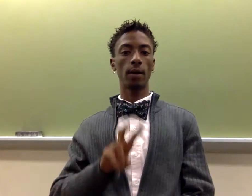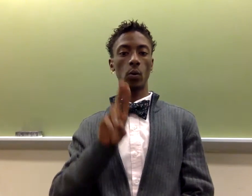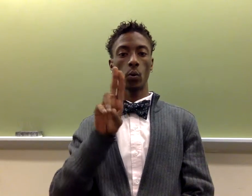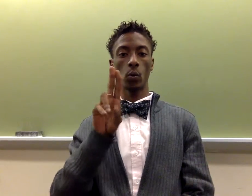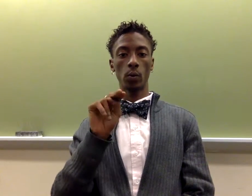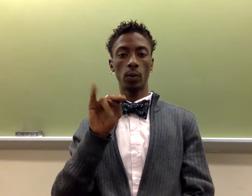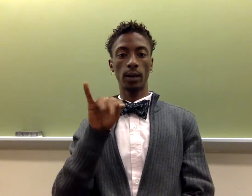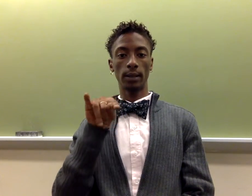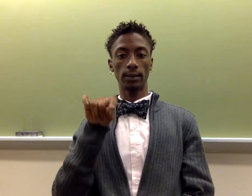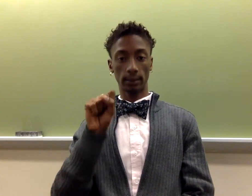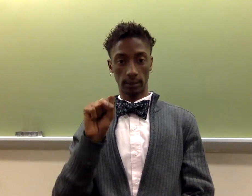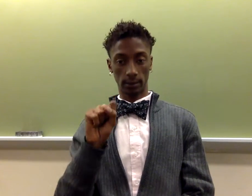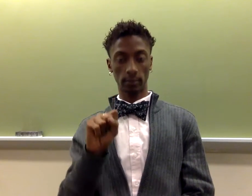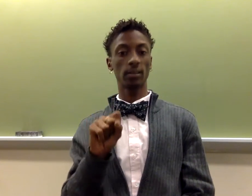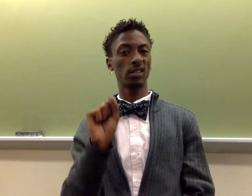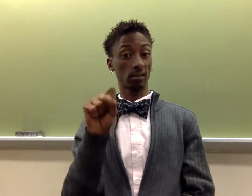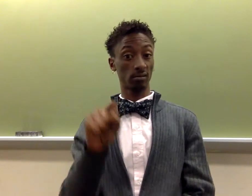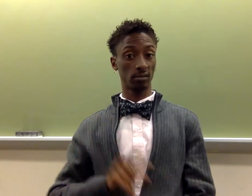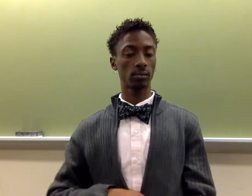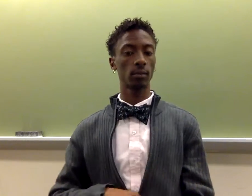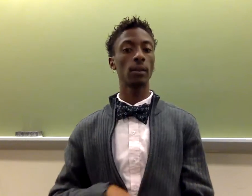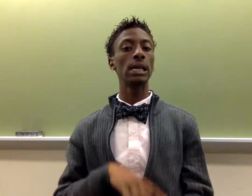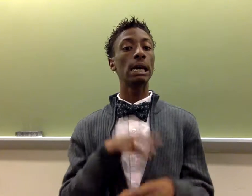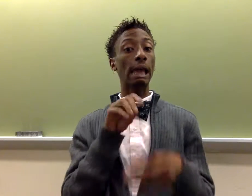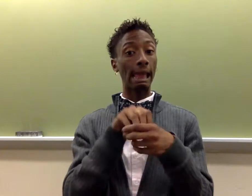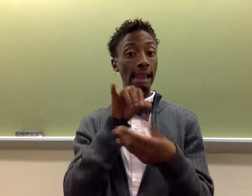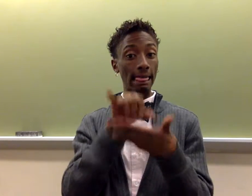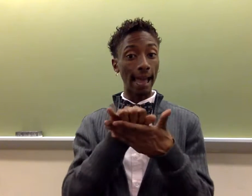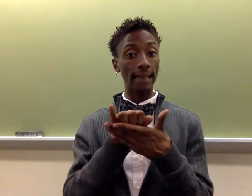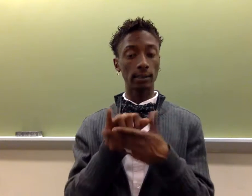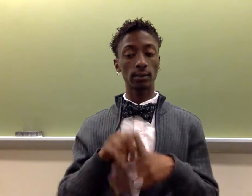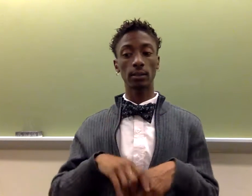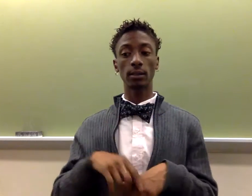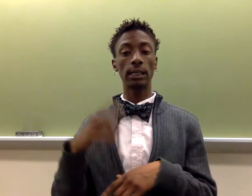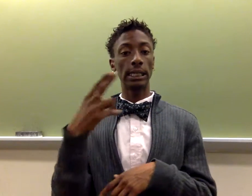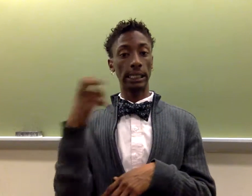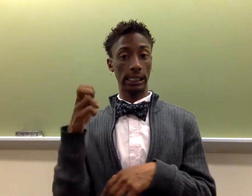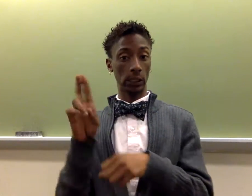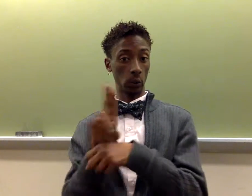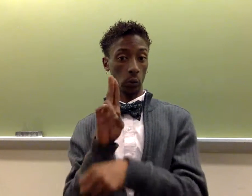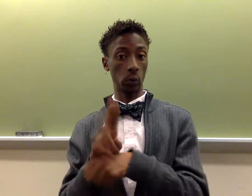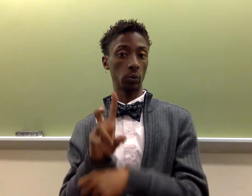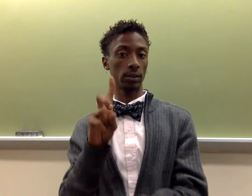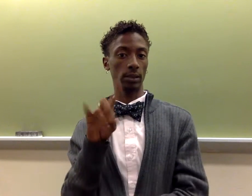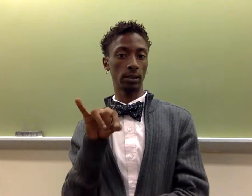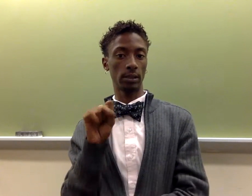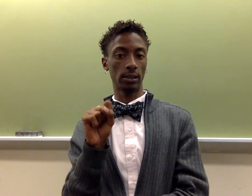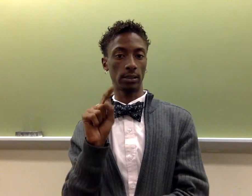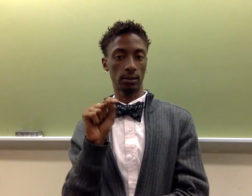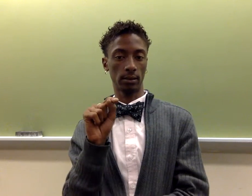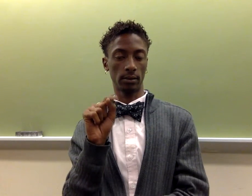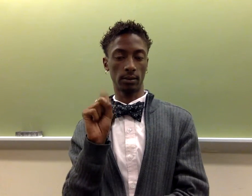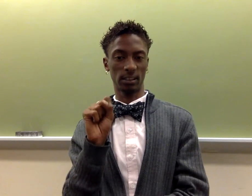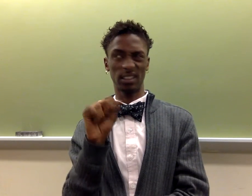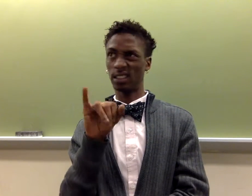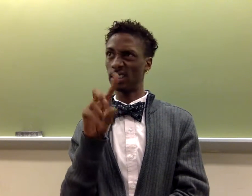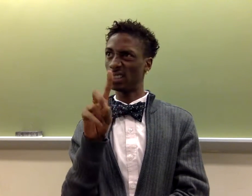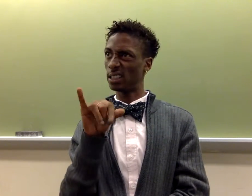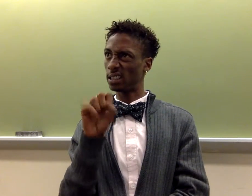Yes. In that, he used distilled water as the basic water